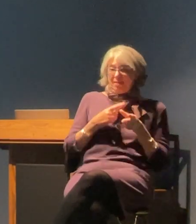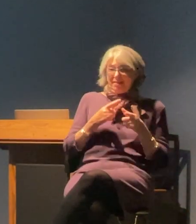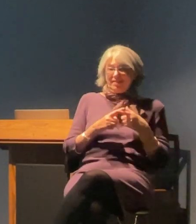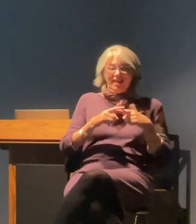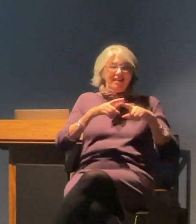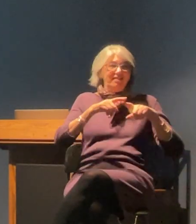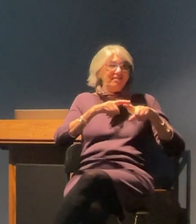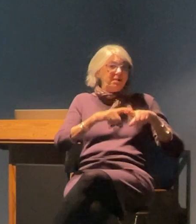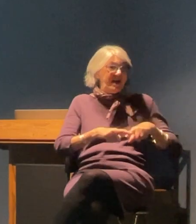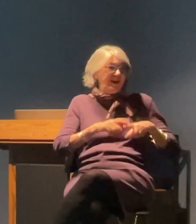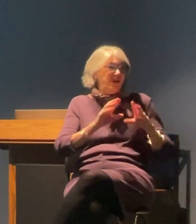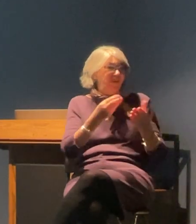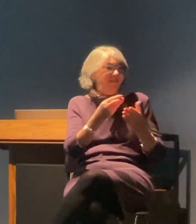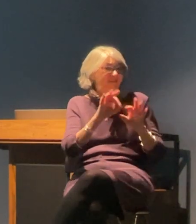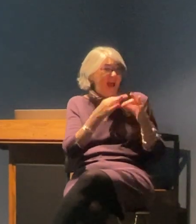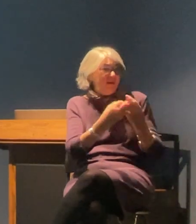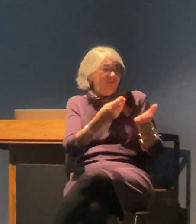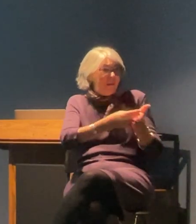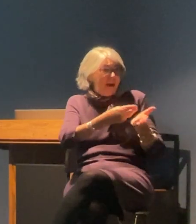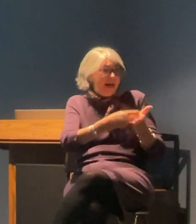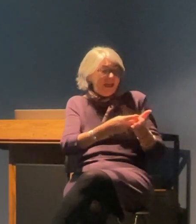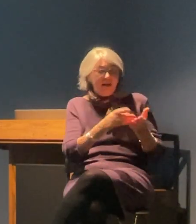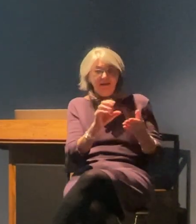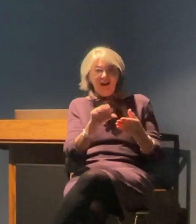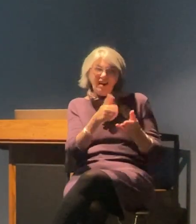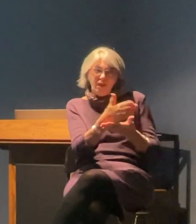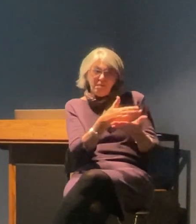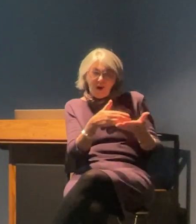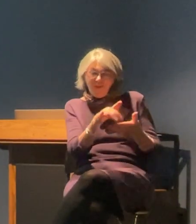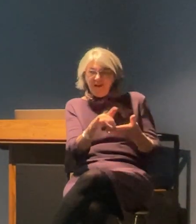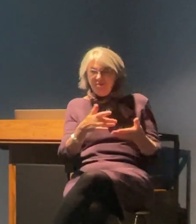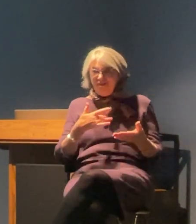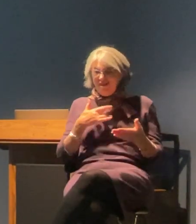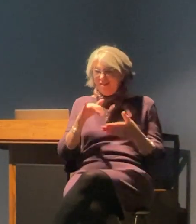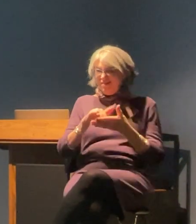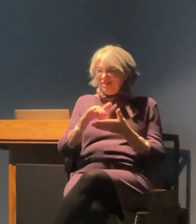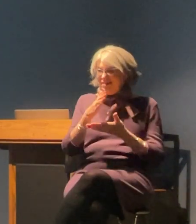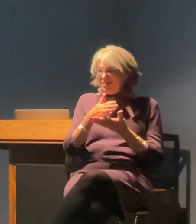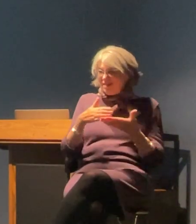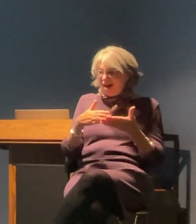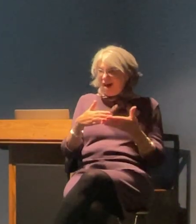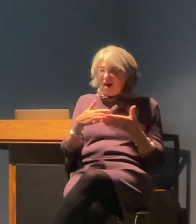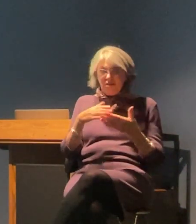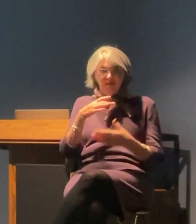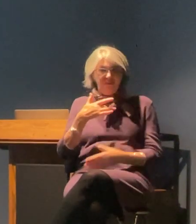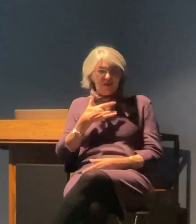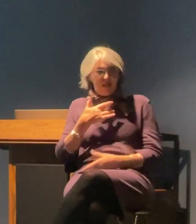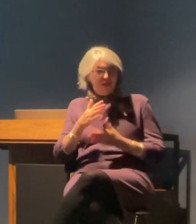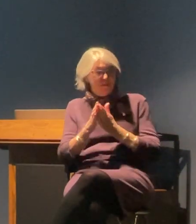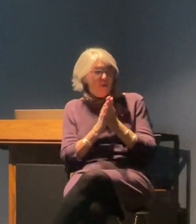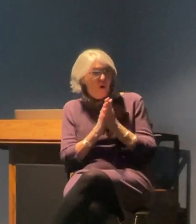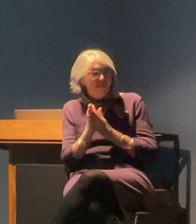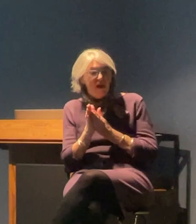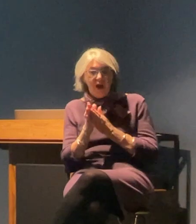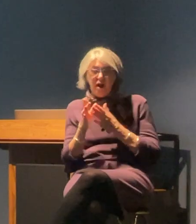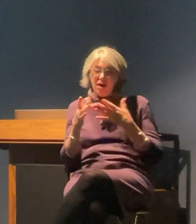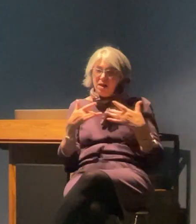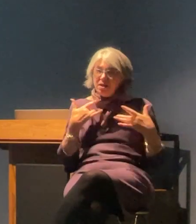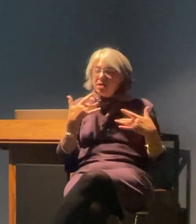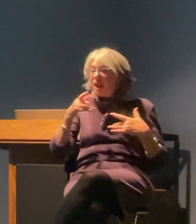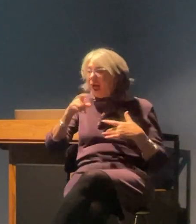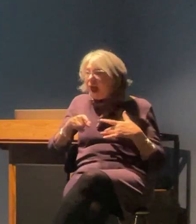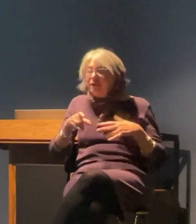family's pockets. So there's another aspect there. But yeah, I feel that some are compelled, motivated, right?